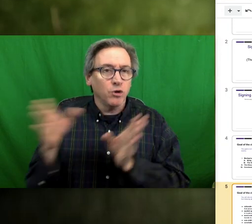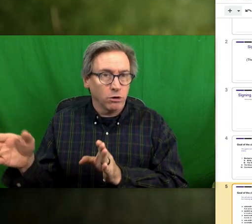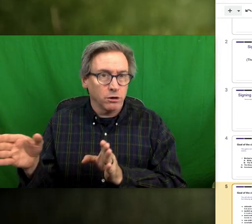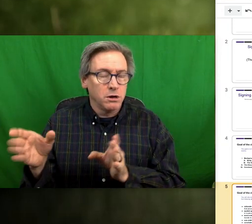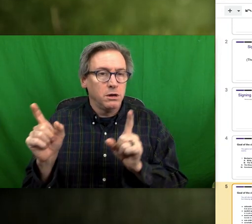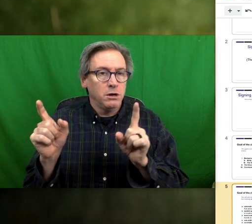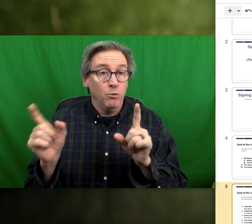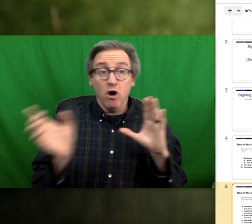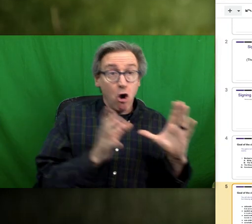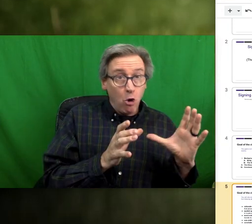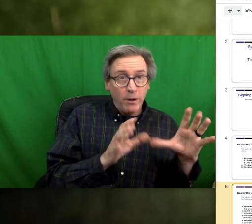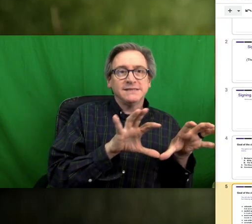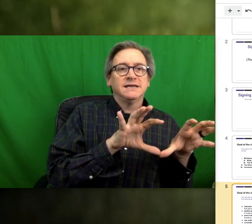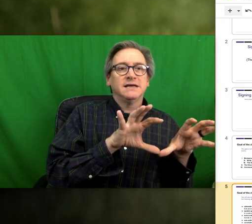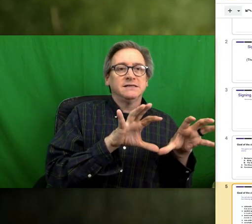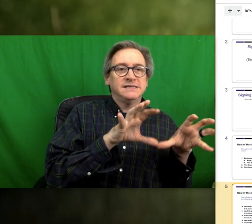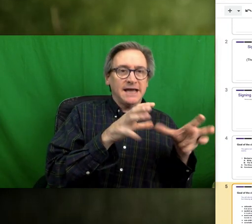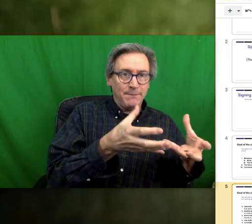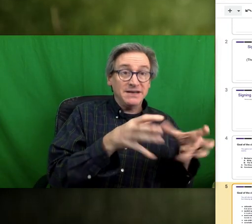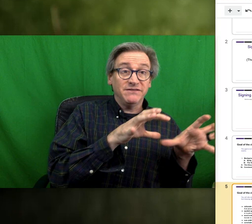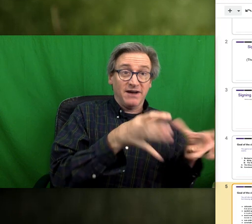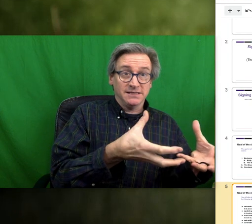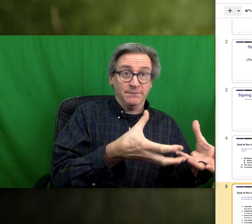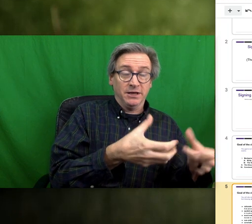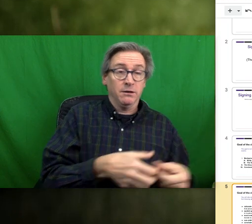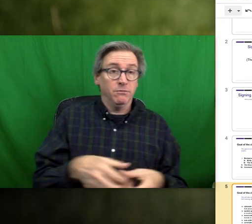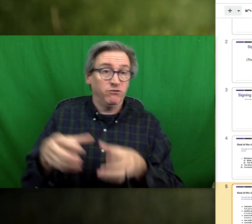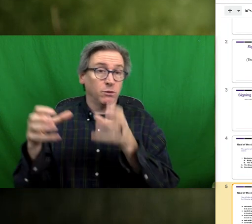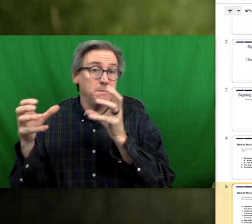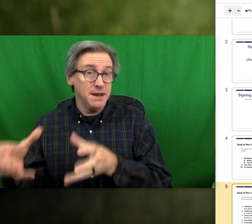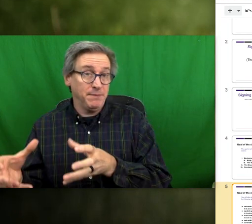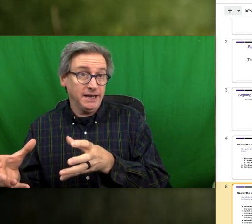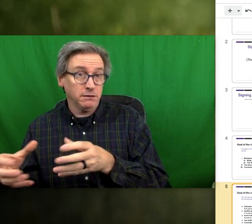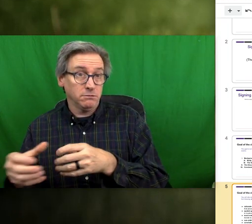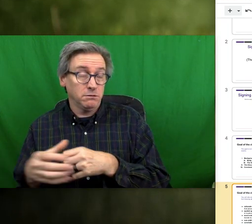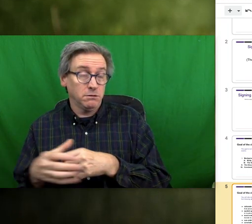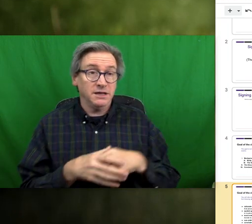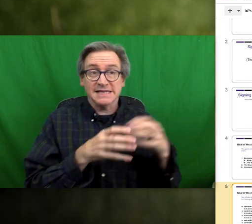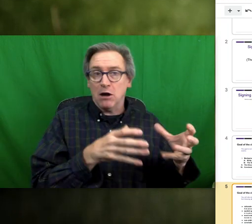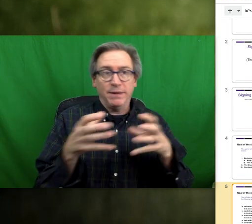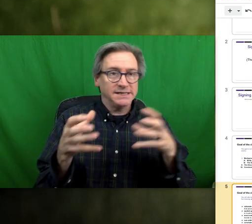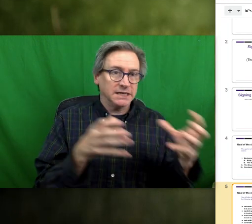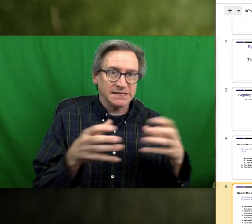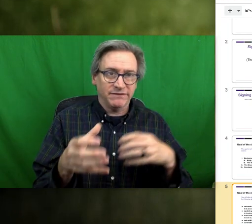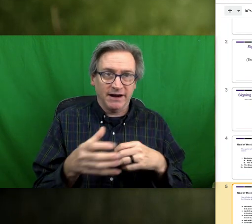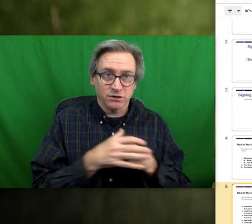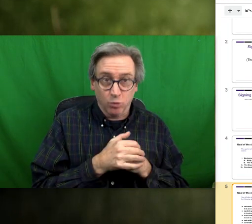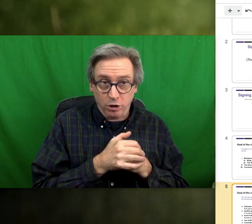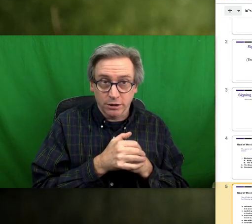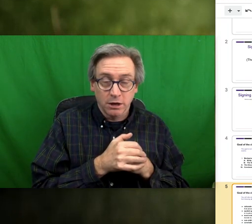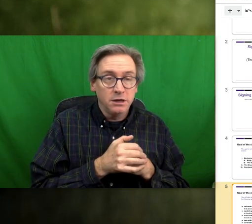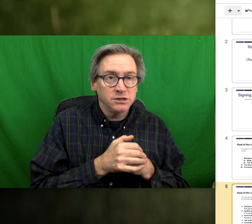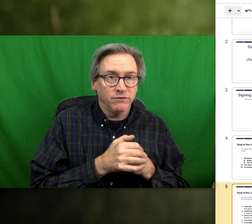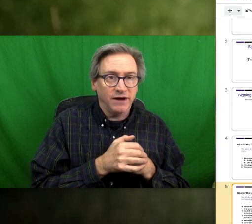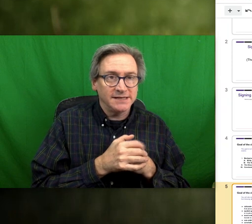Word order. We always set up and define something before we manipulate it. That's how basic classifiers